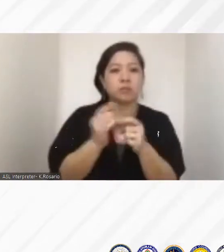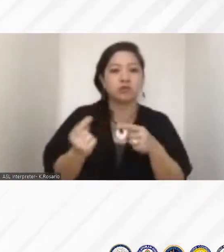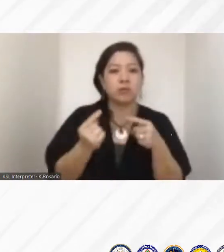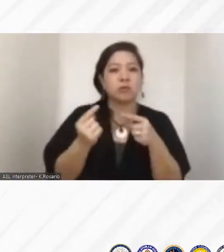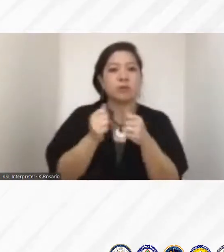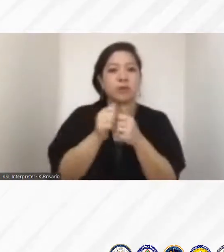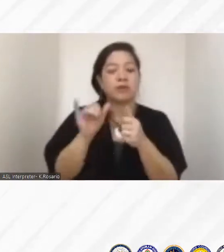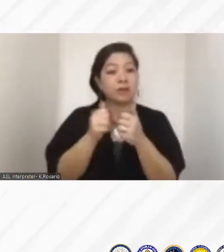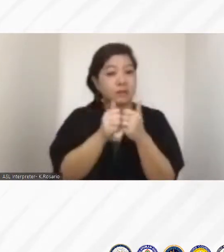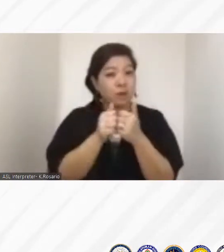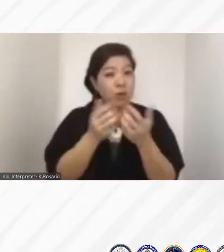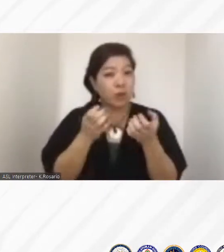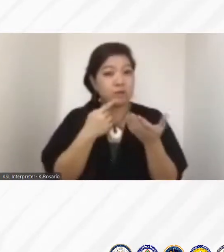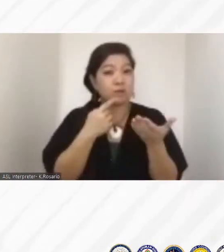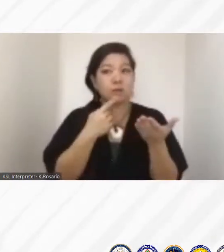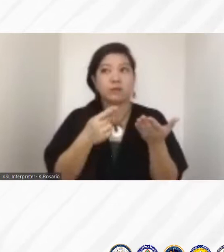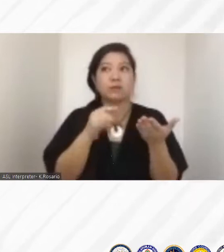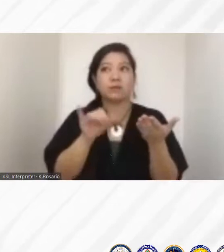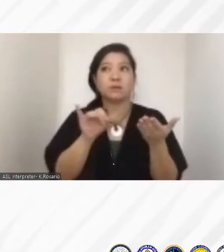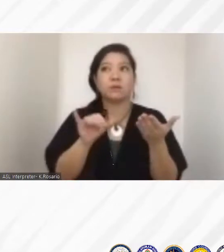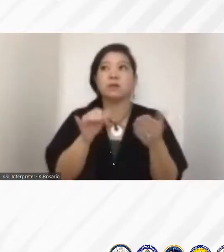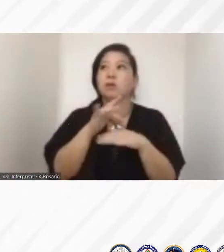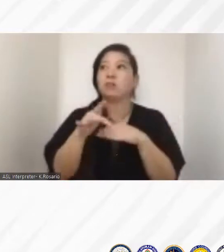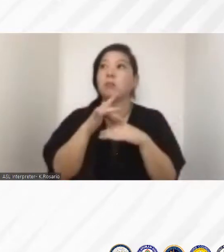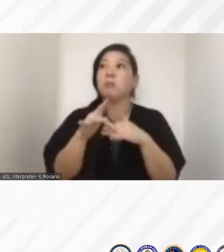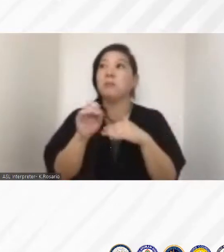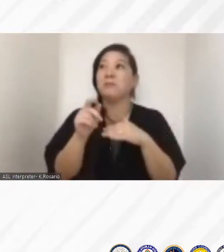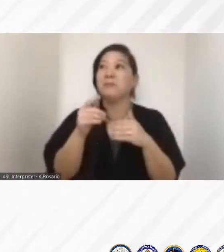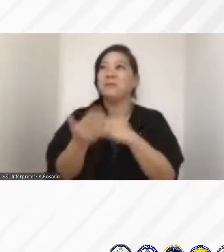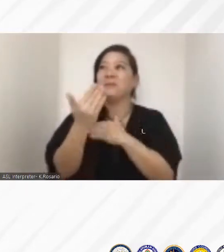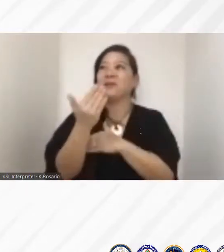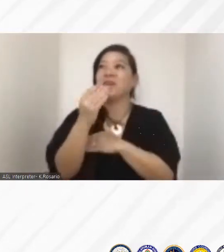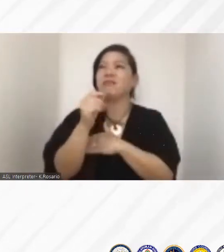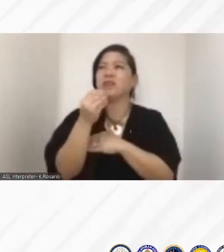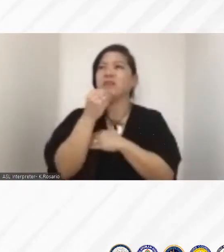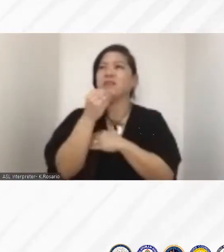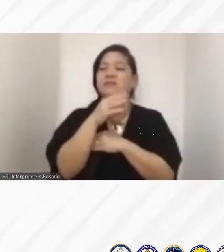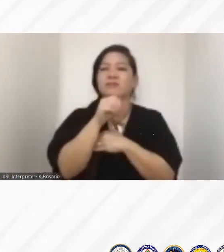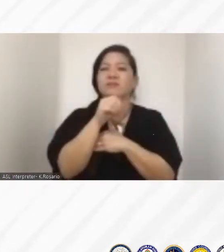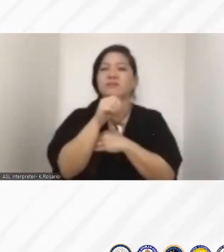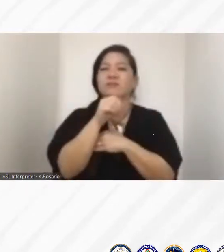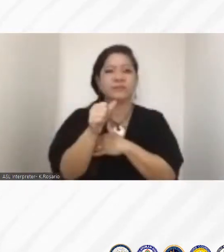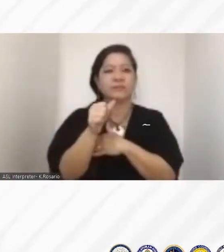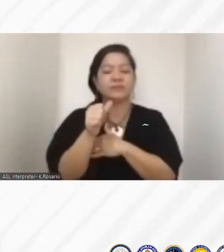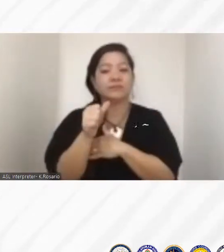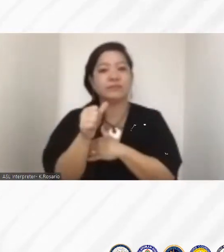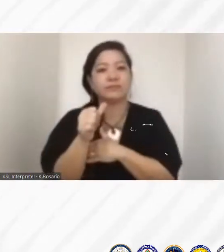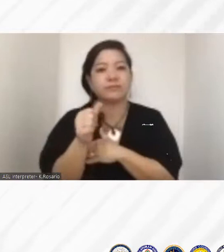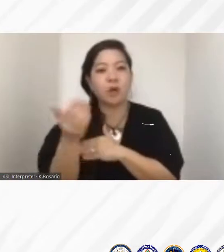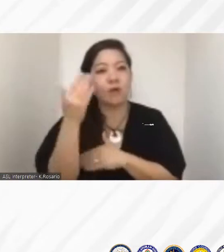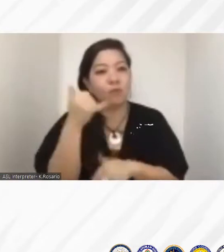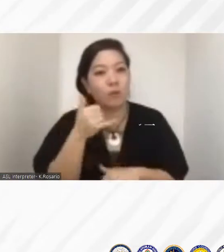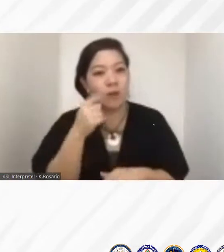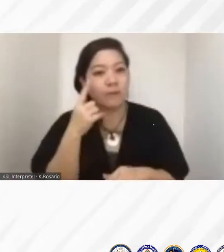together. I just want to say the early morning and late night phone calls we have had and the